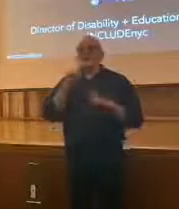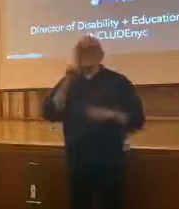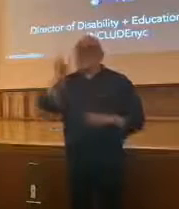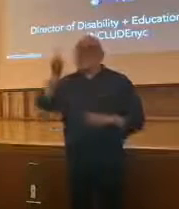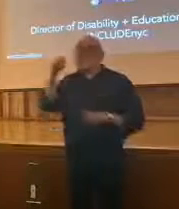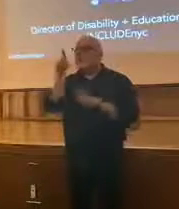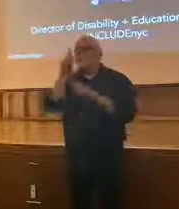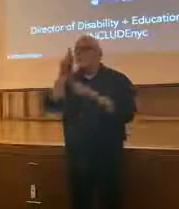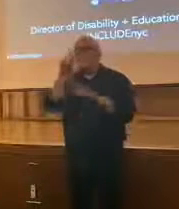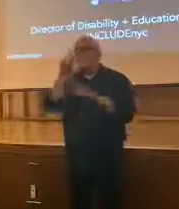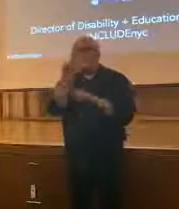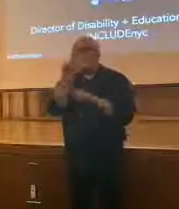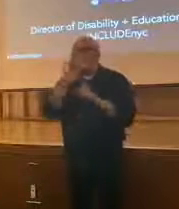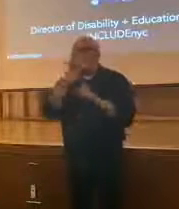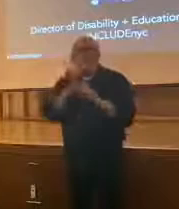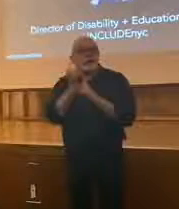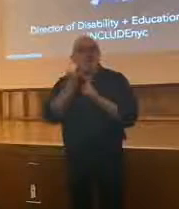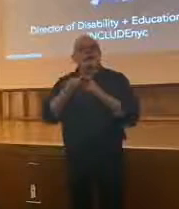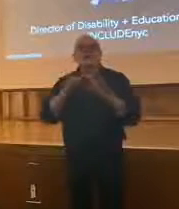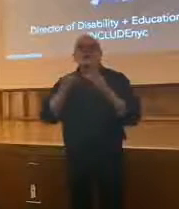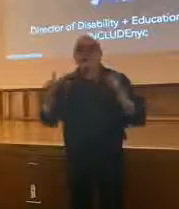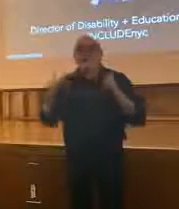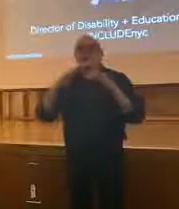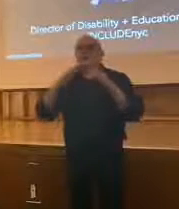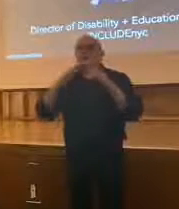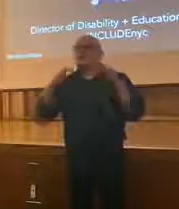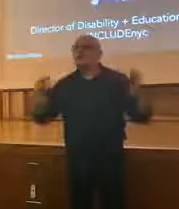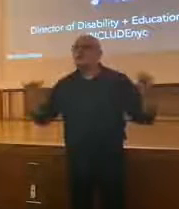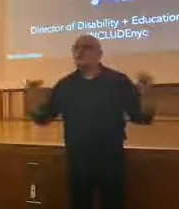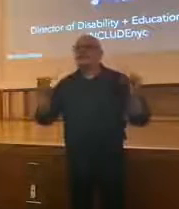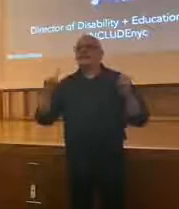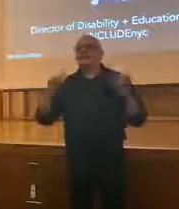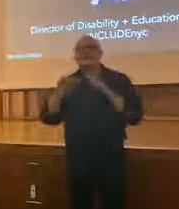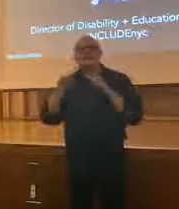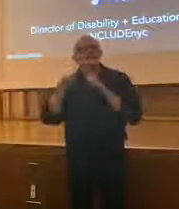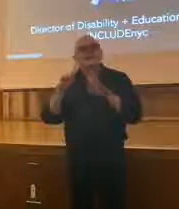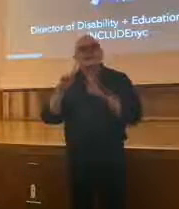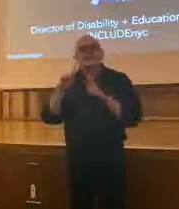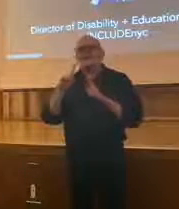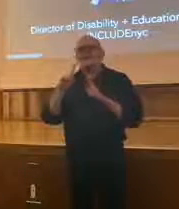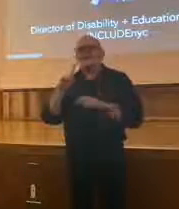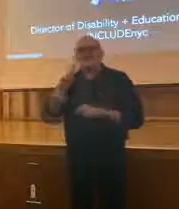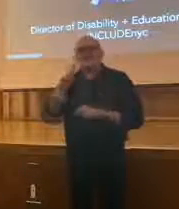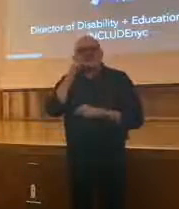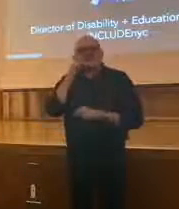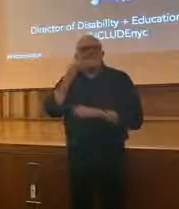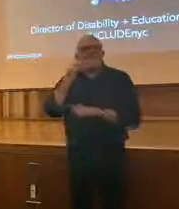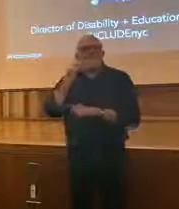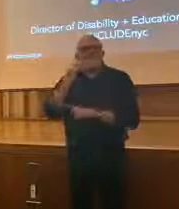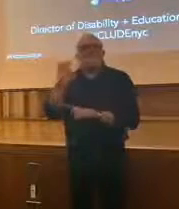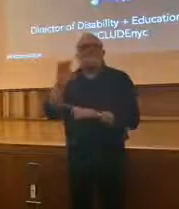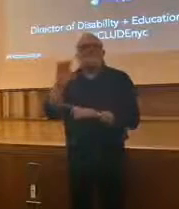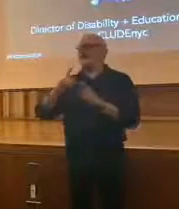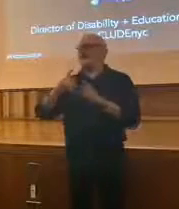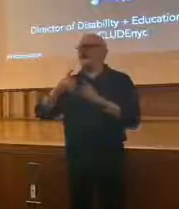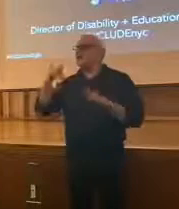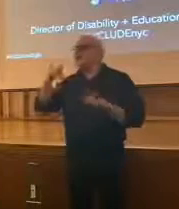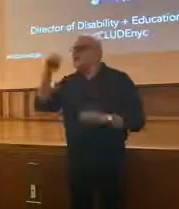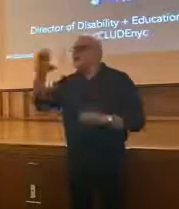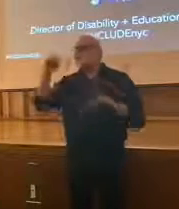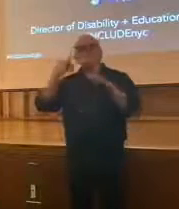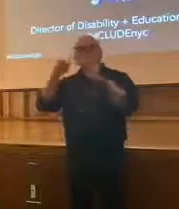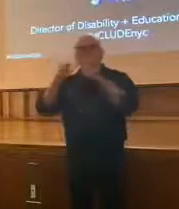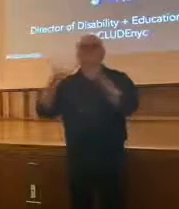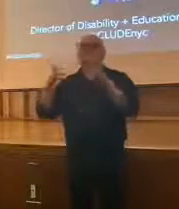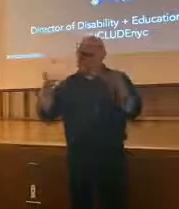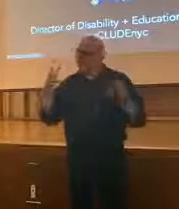The power you all have with the language you use, the language you write, the tone in which you say things, the way you visually and linguistically